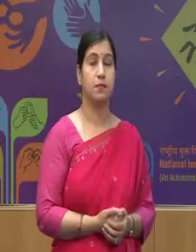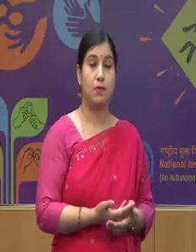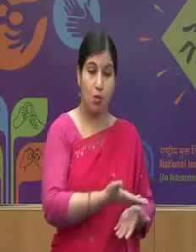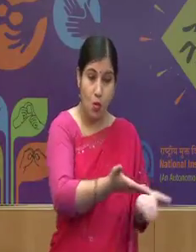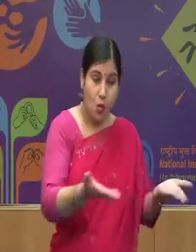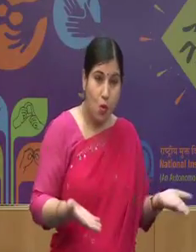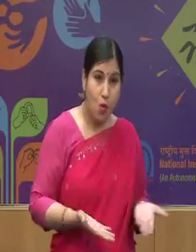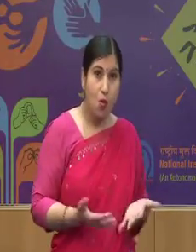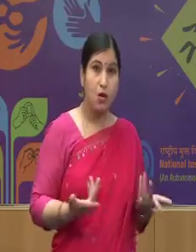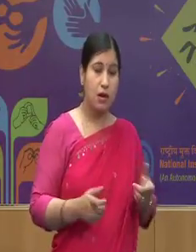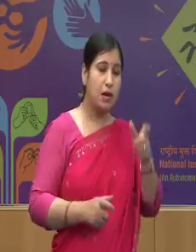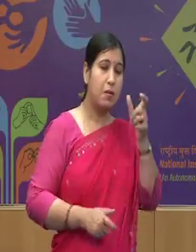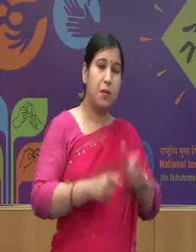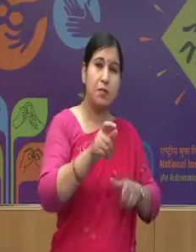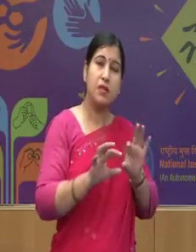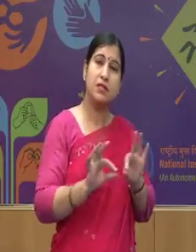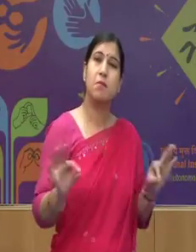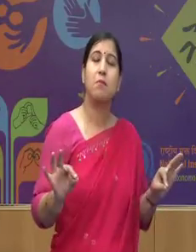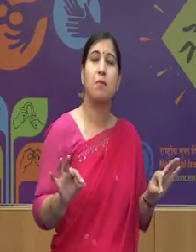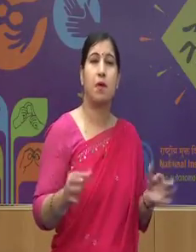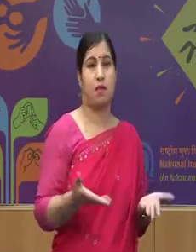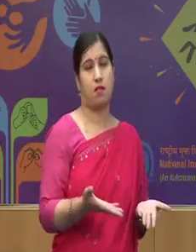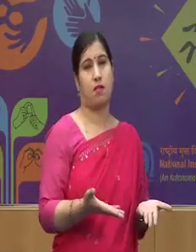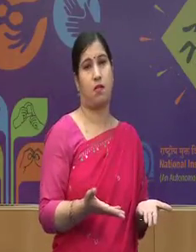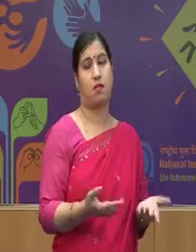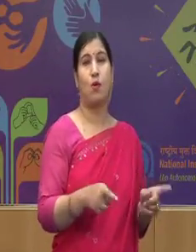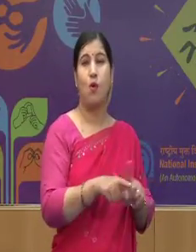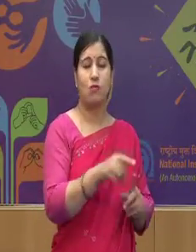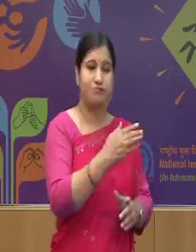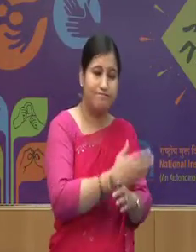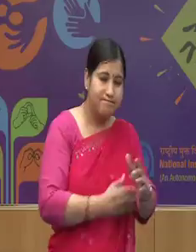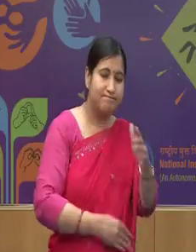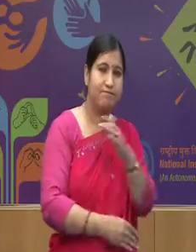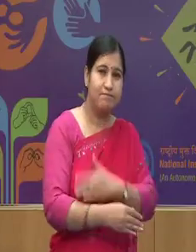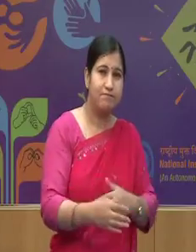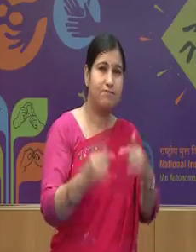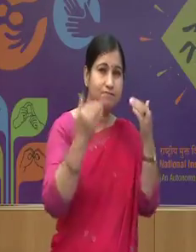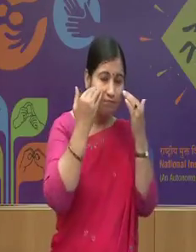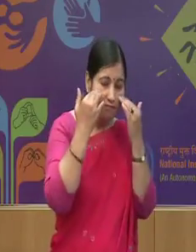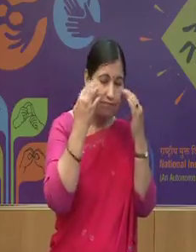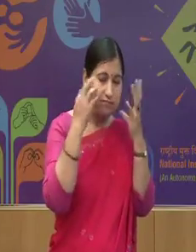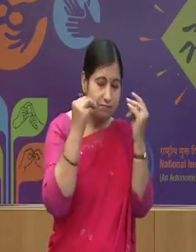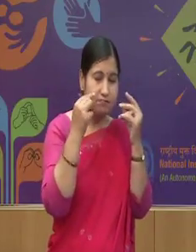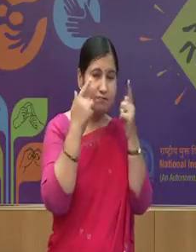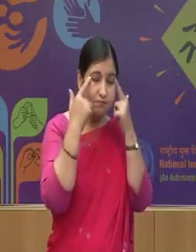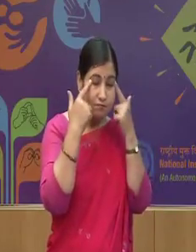most of whom were civilians, and many more were left crippled, diseased, and